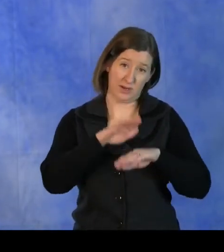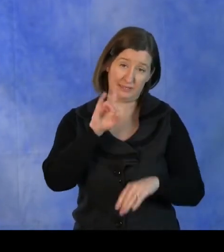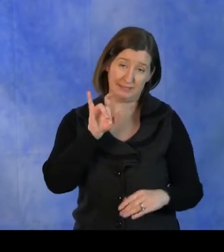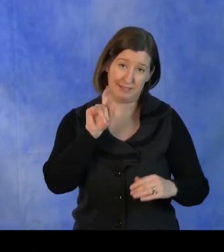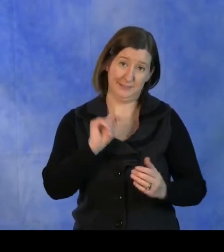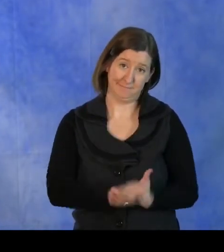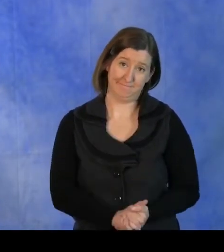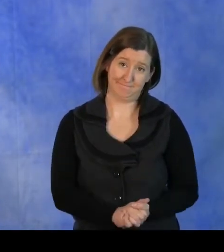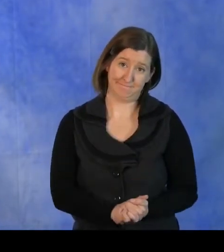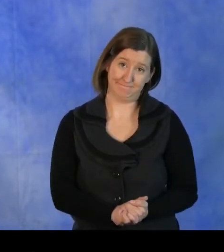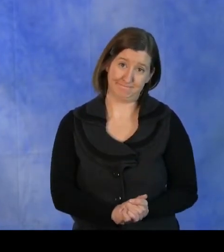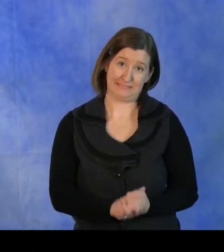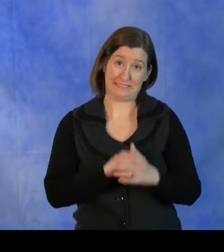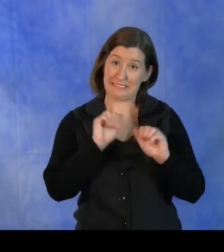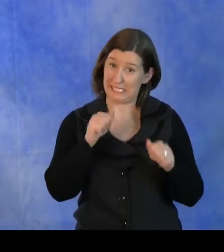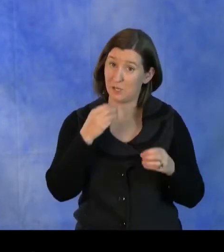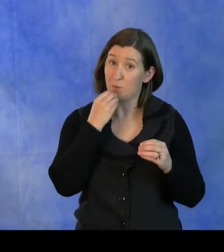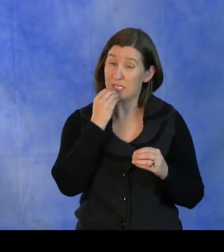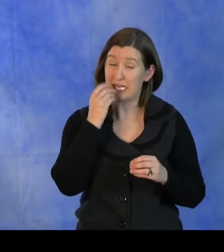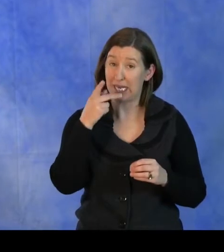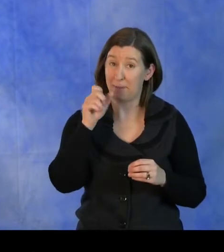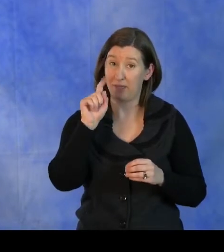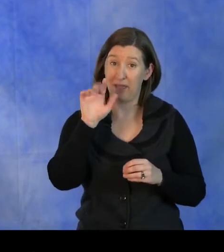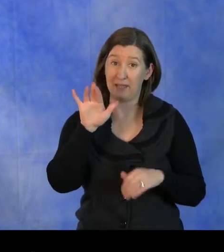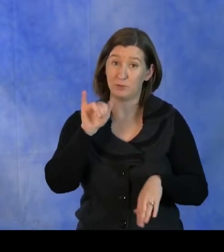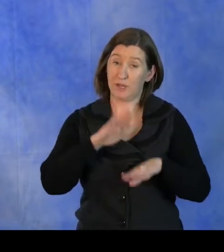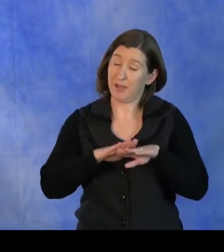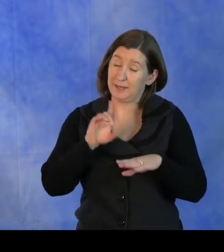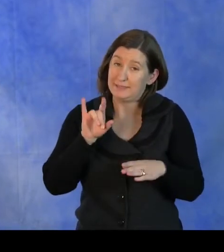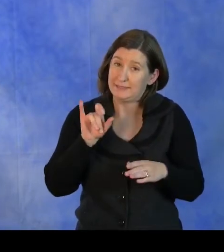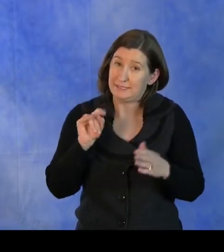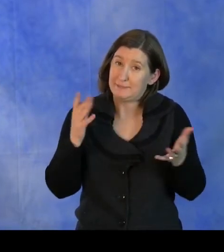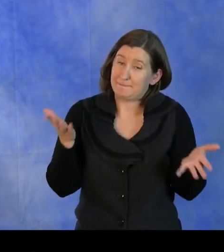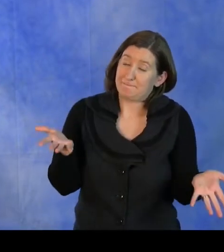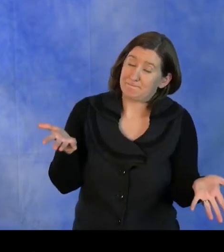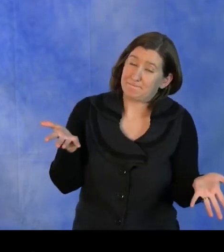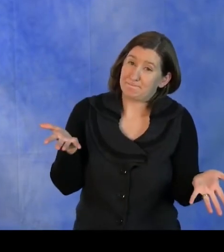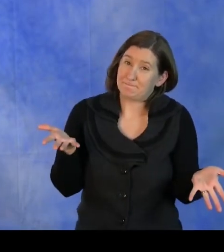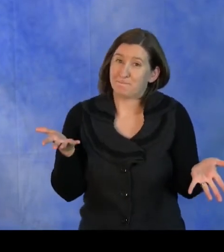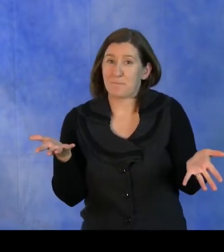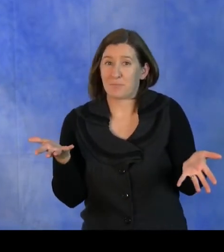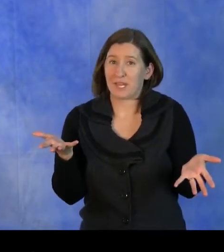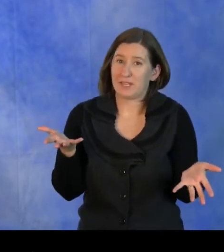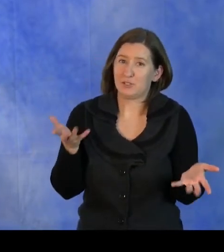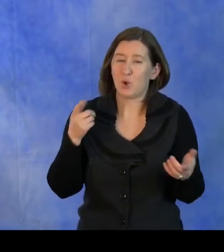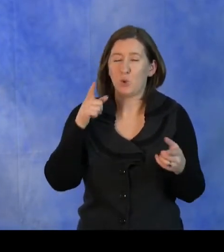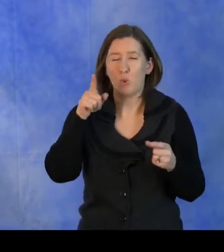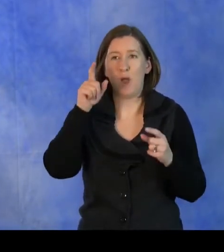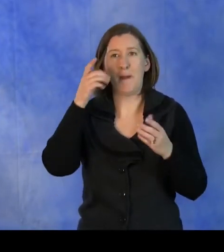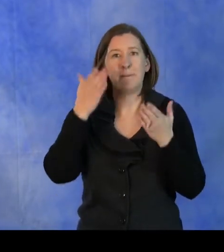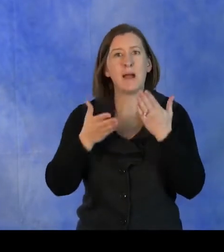But you know that you're on a diet. Can you eat the pastry on a diet?